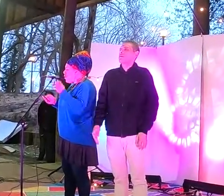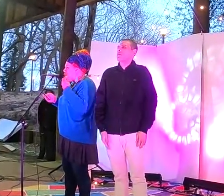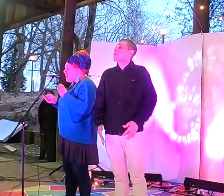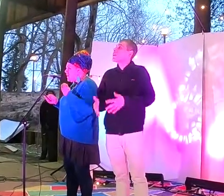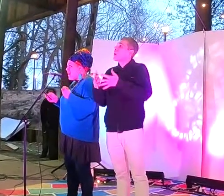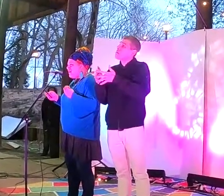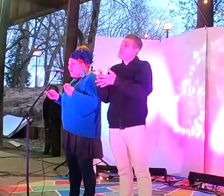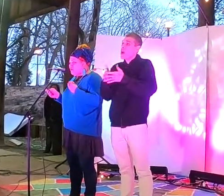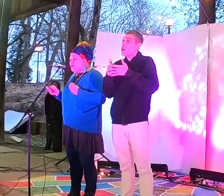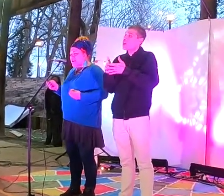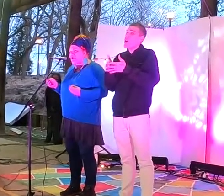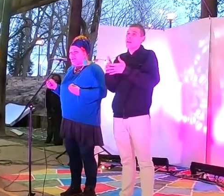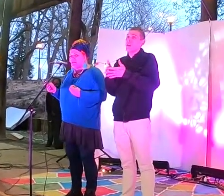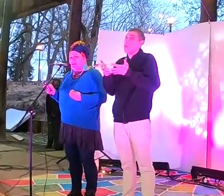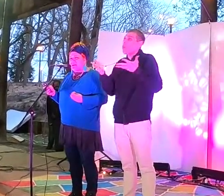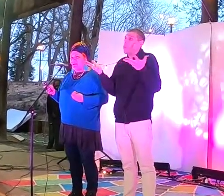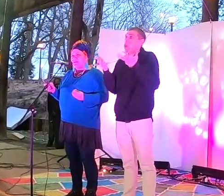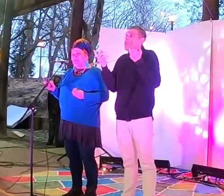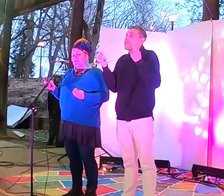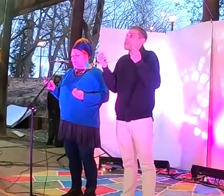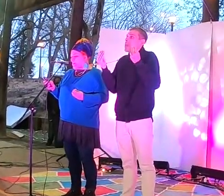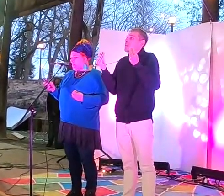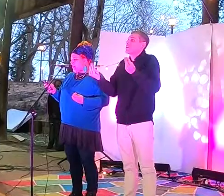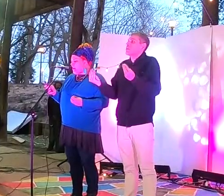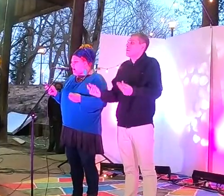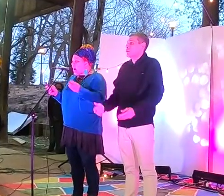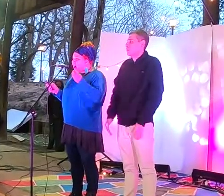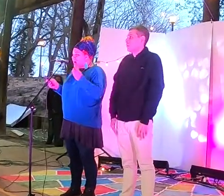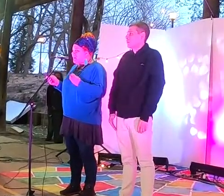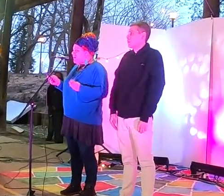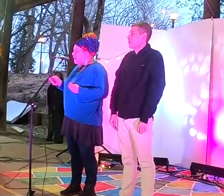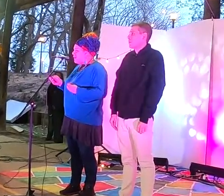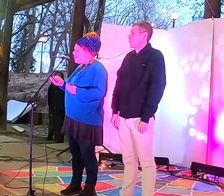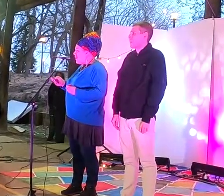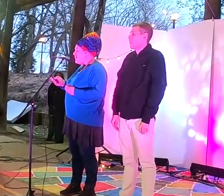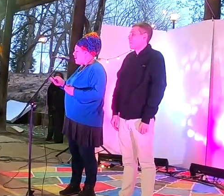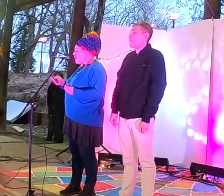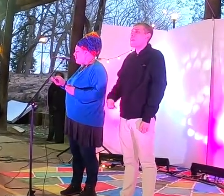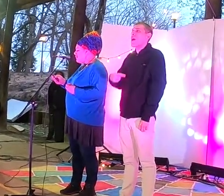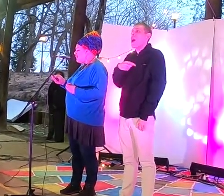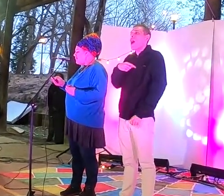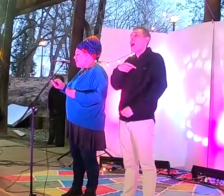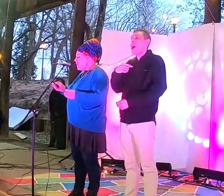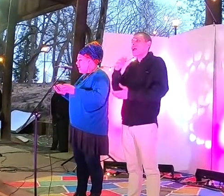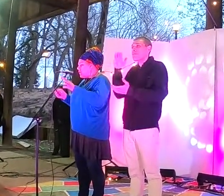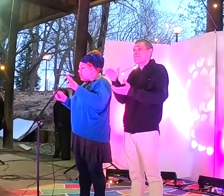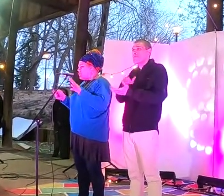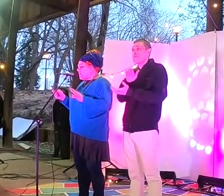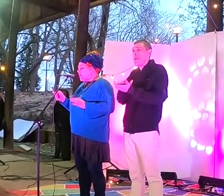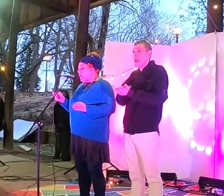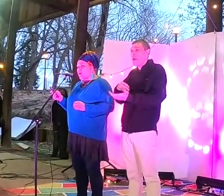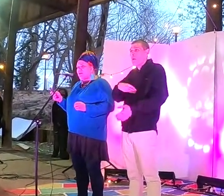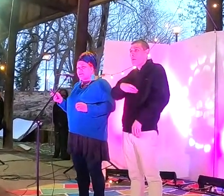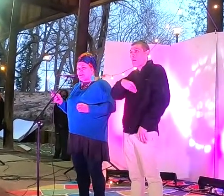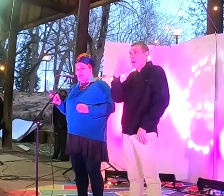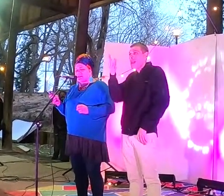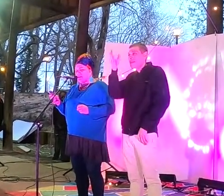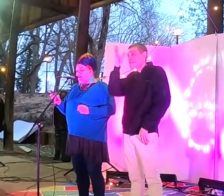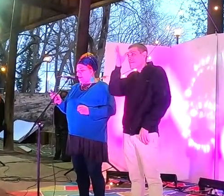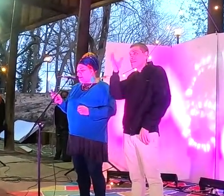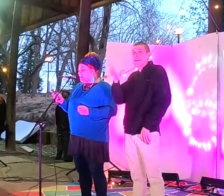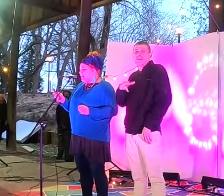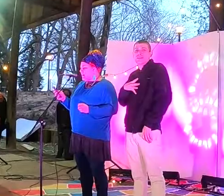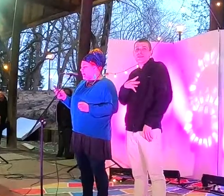America, what have you done to me? I married a white man. It turned out I was